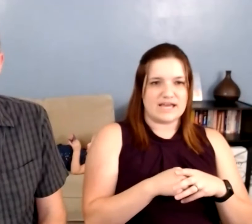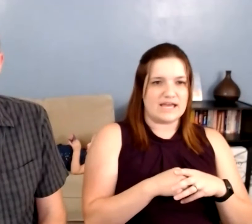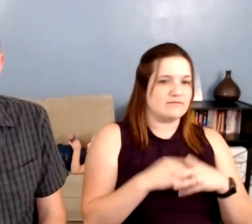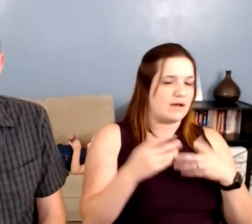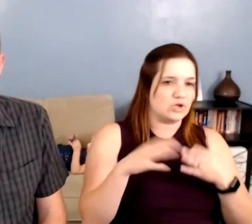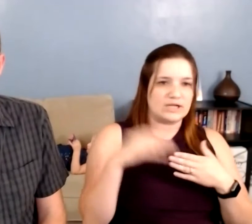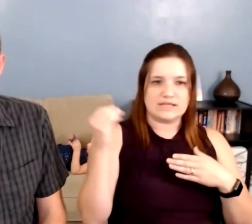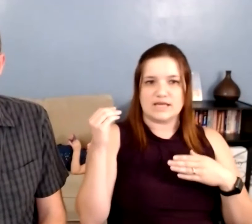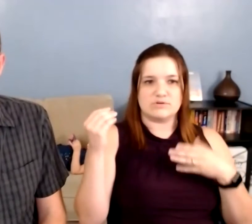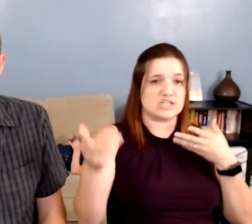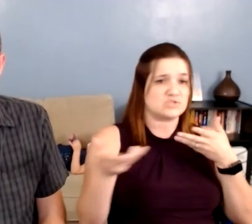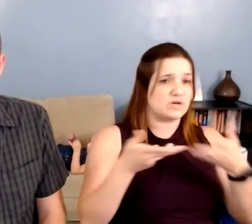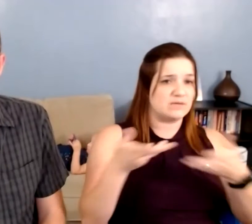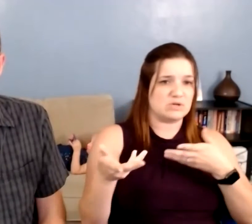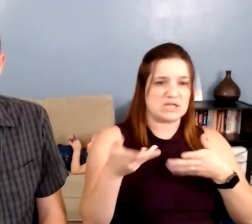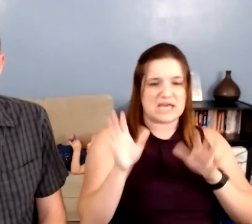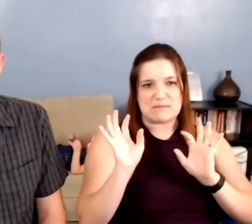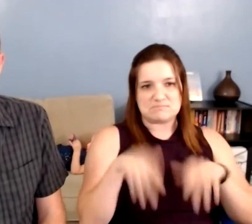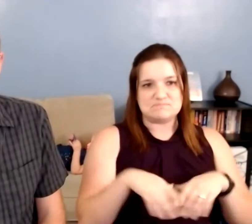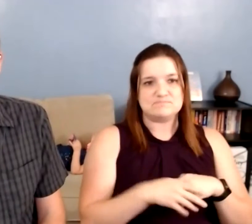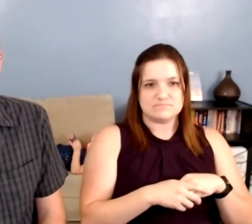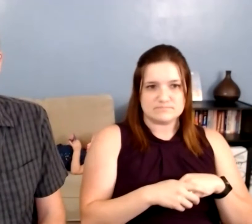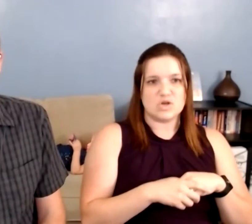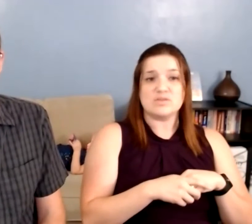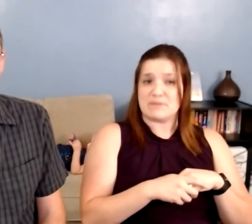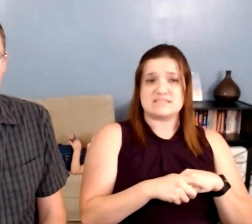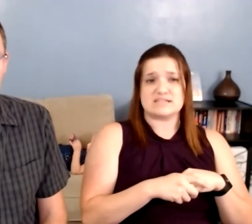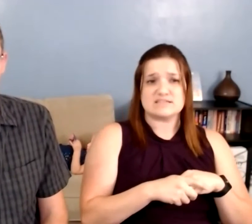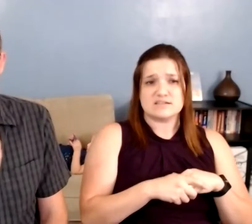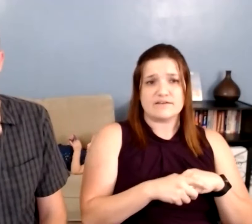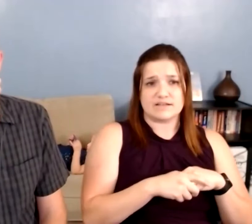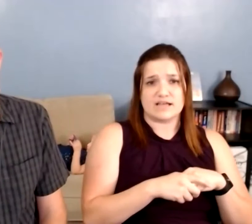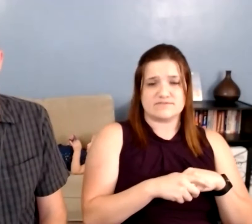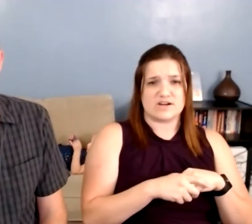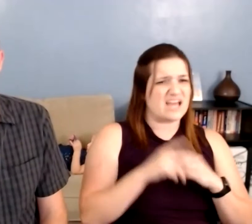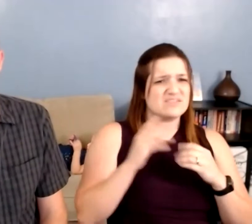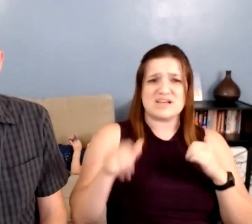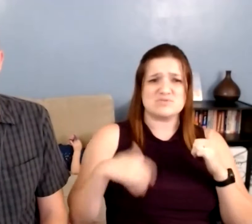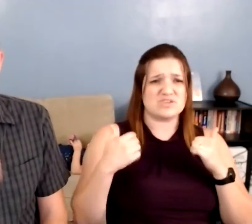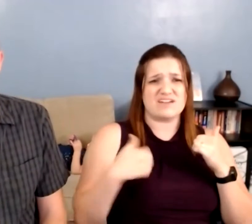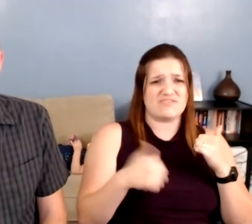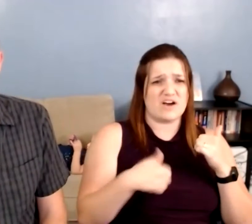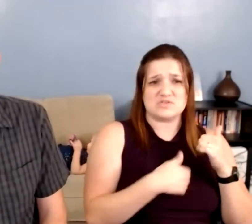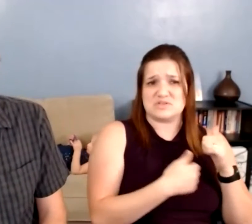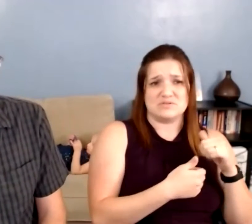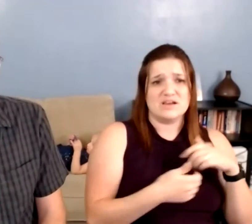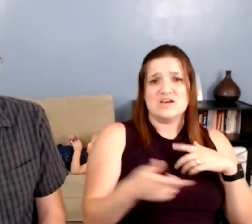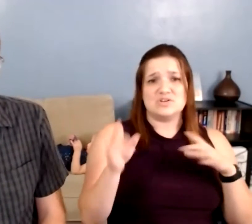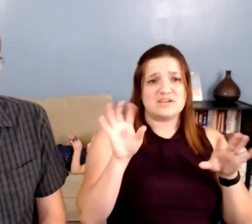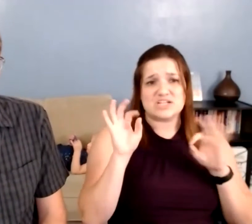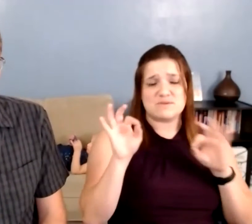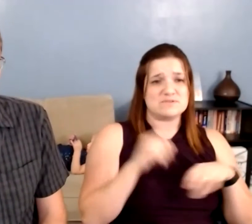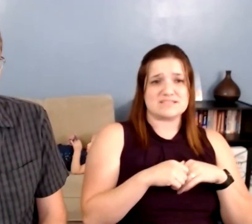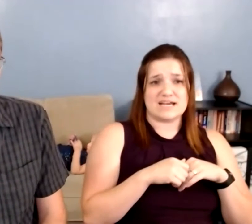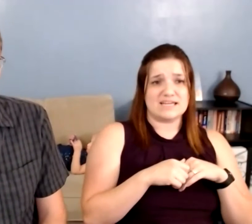every day I'm learning the language. I just want to communicate. Know the basics of the classifiers, and the rest will kind of follow suit.